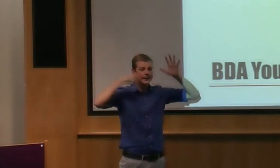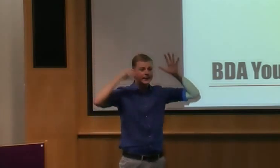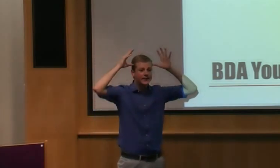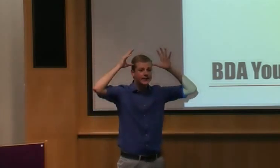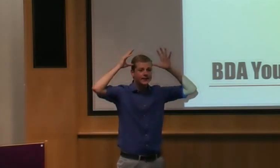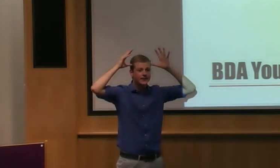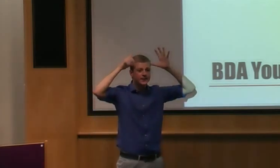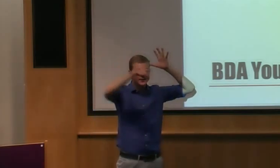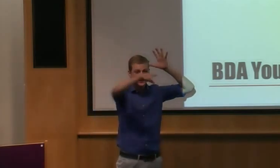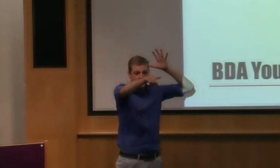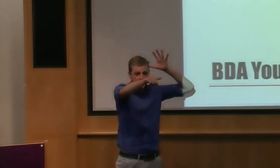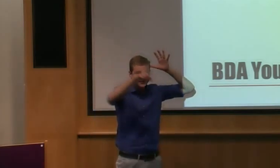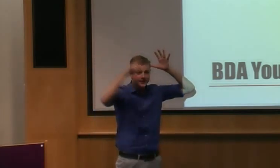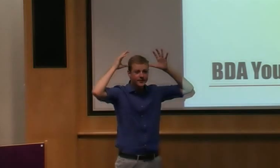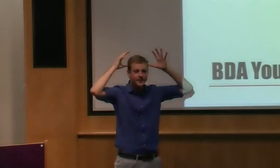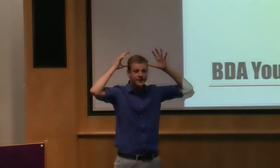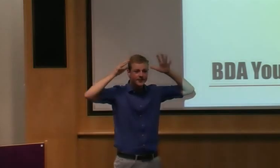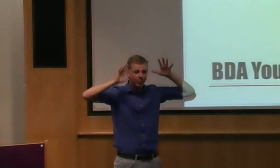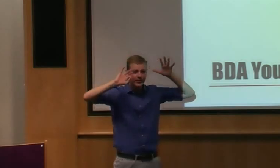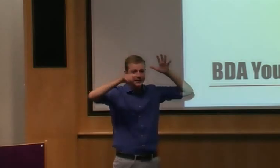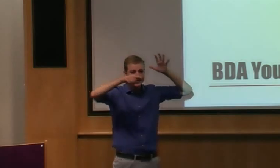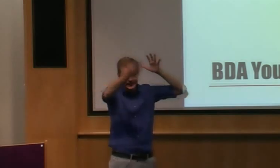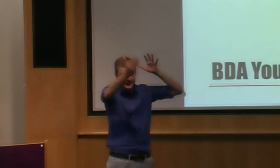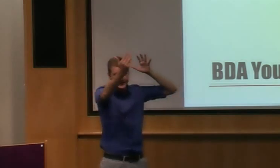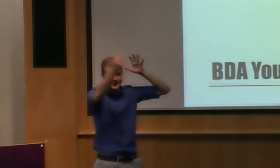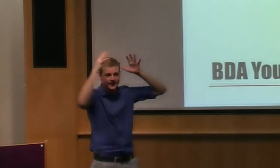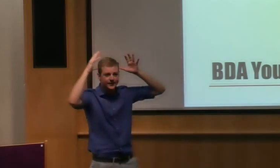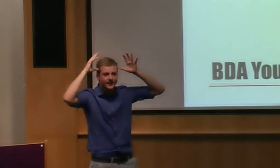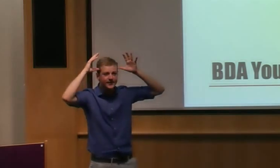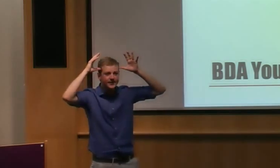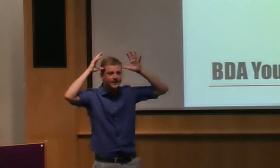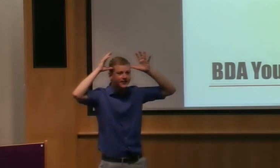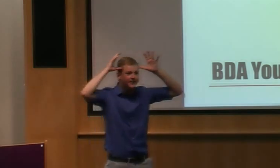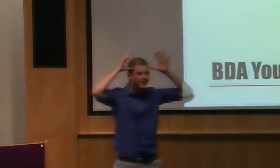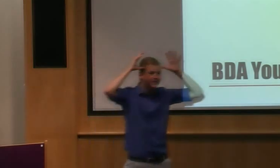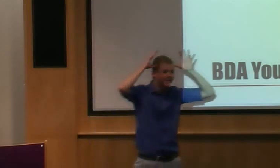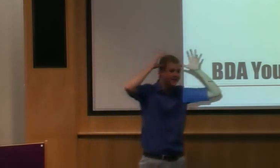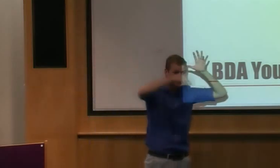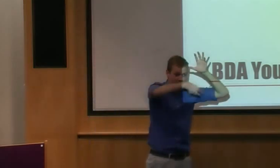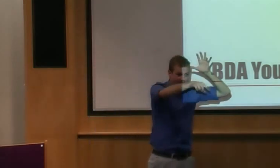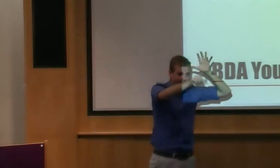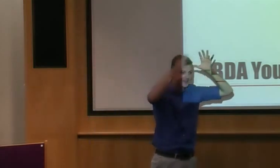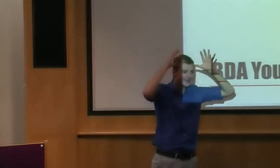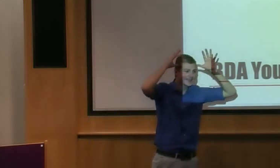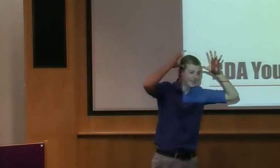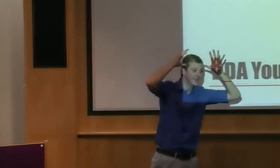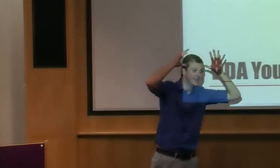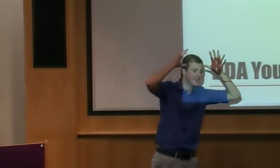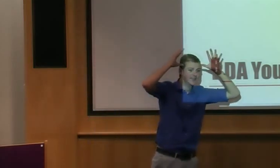okay? Do you want to join me? Yes, you? Yes, come on. Would you like to see your hands? Yes, and